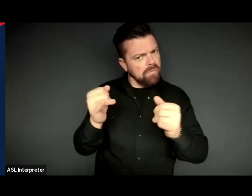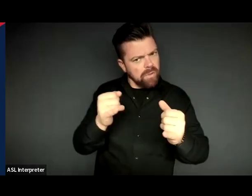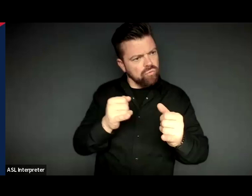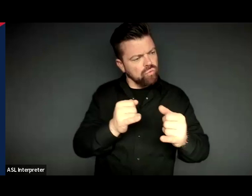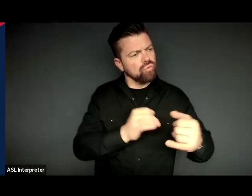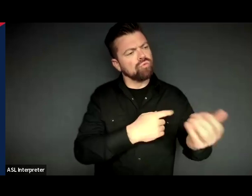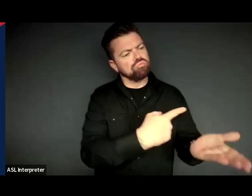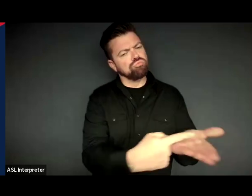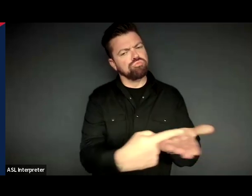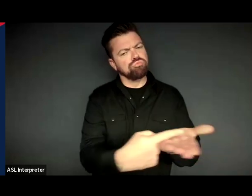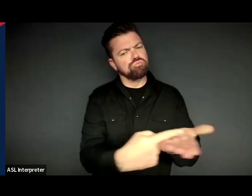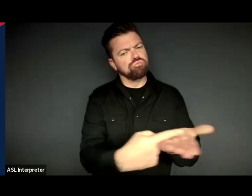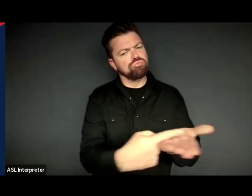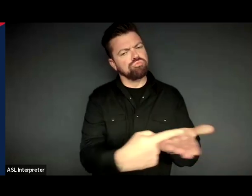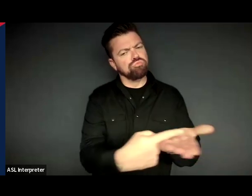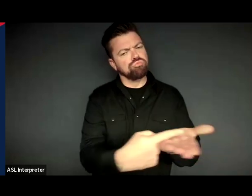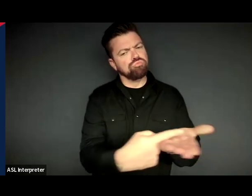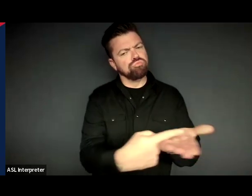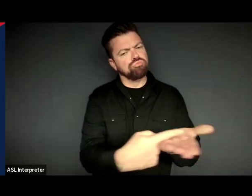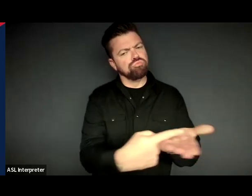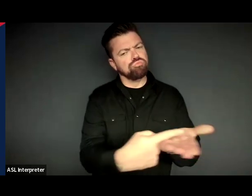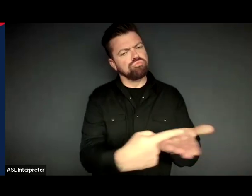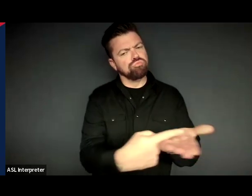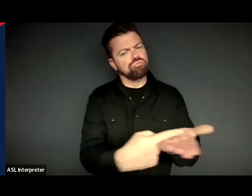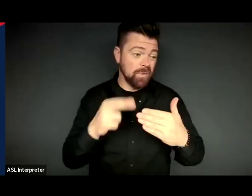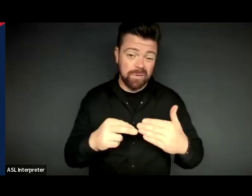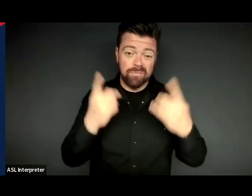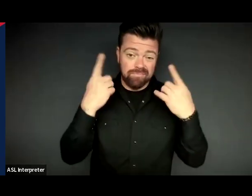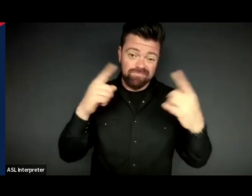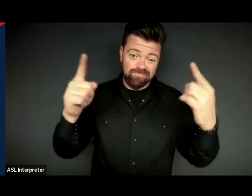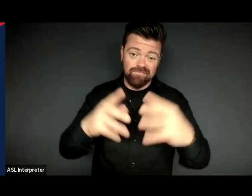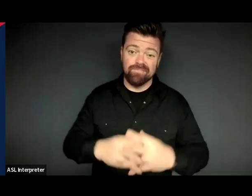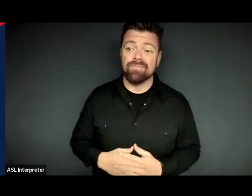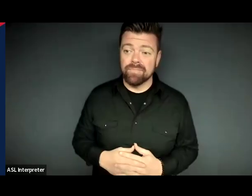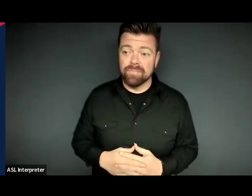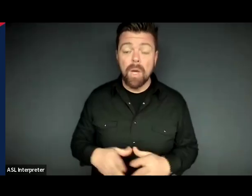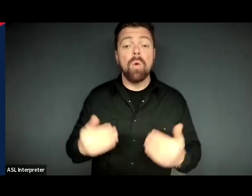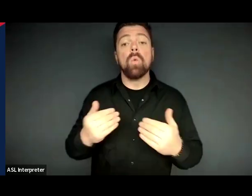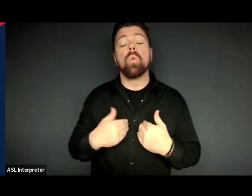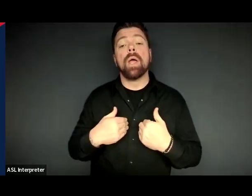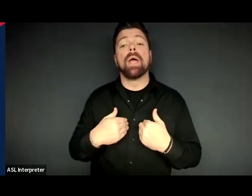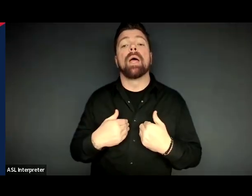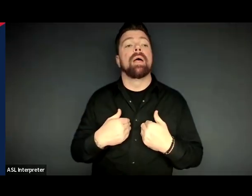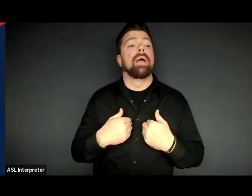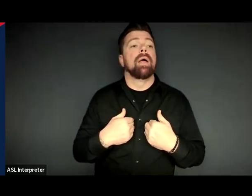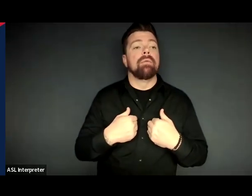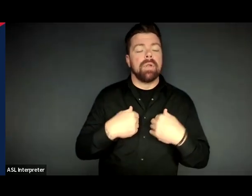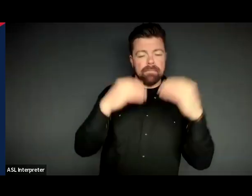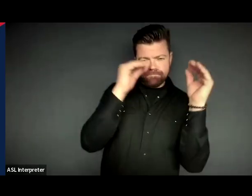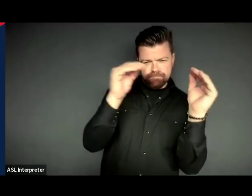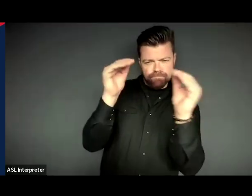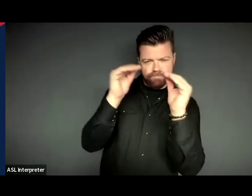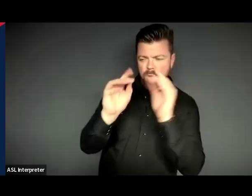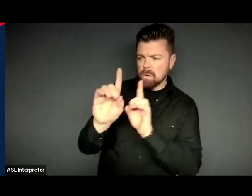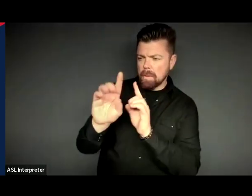it, is they're having some wonderful successes for it. And we do have the mentoring program at the Reeve Foundation. And